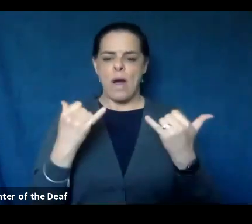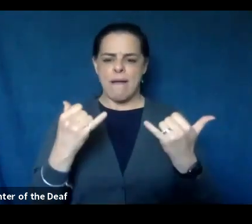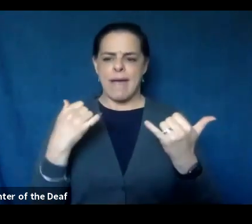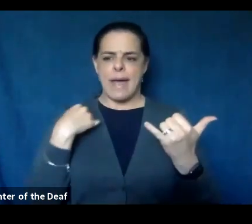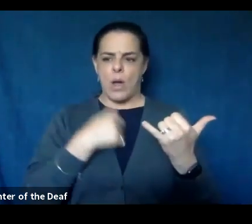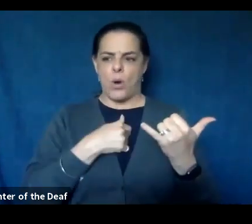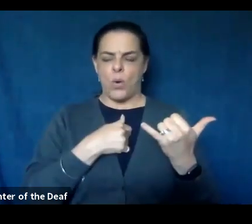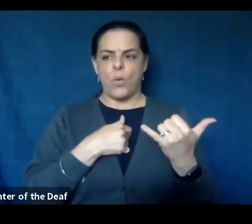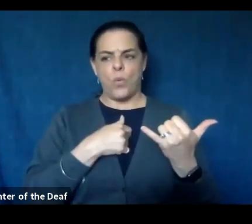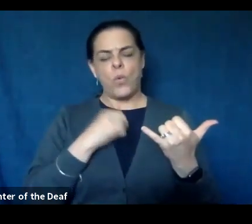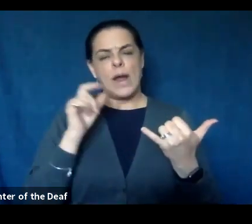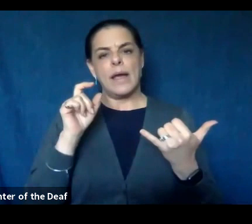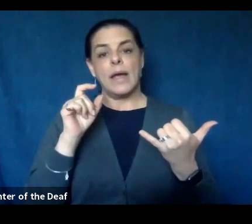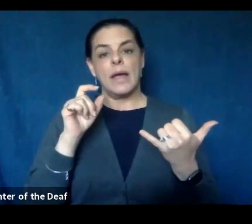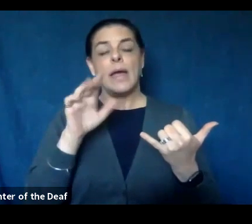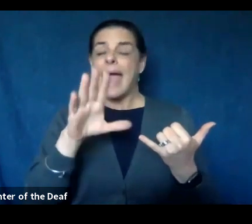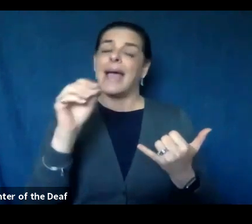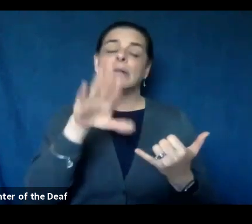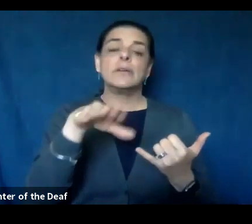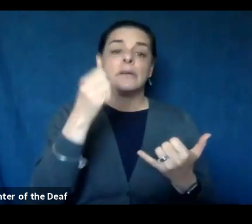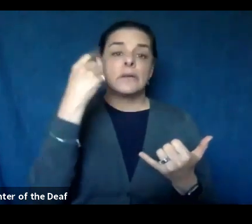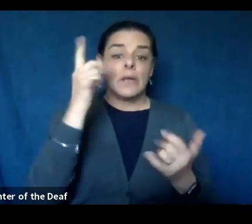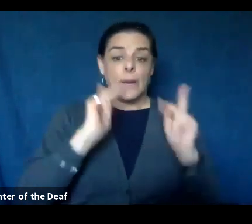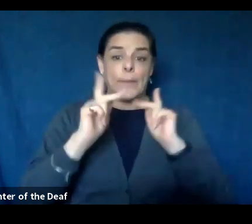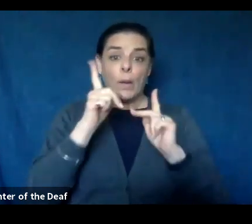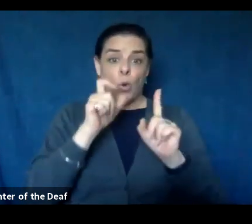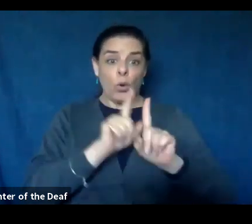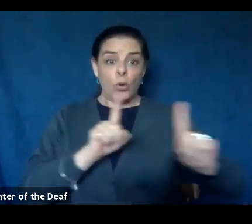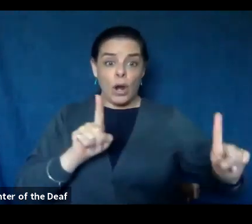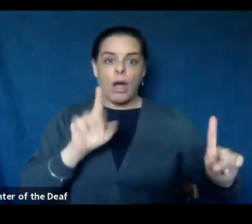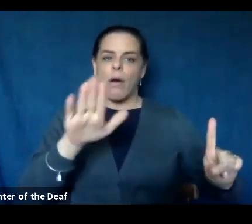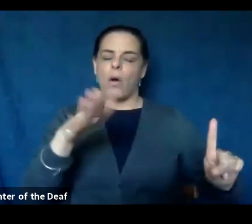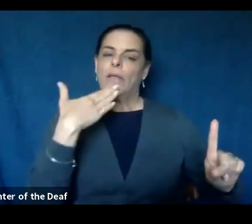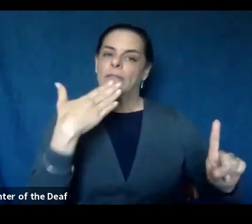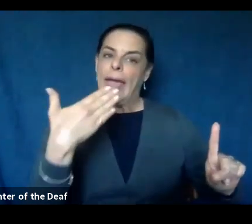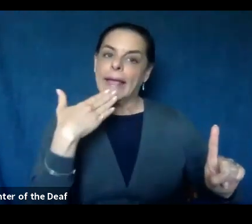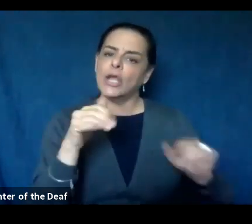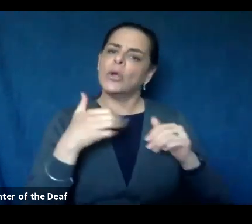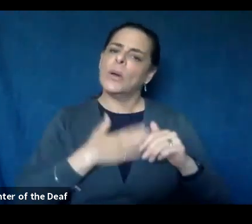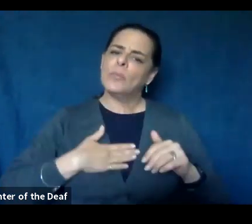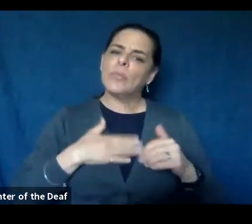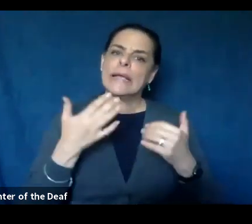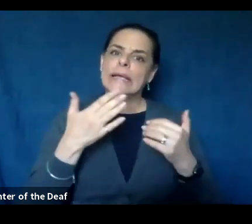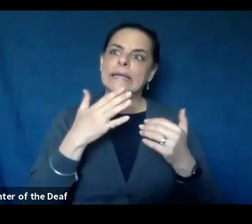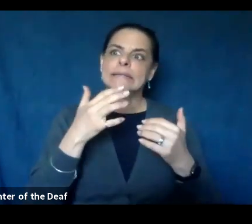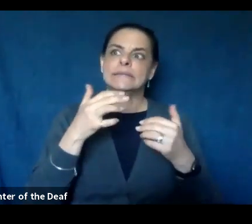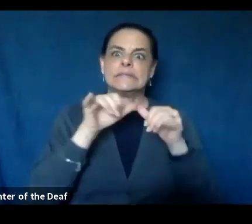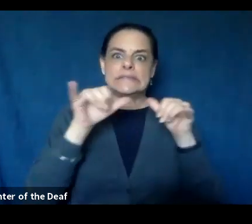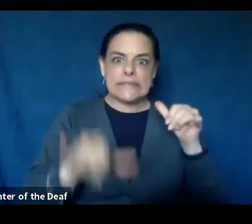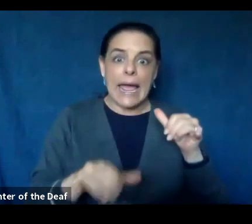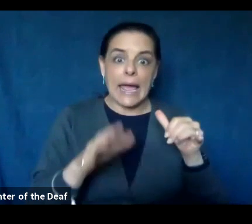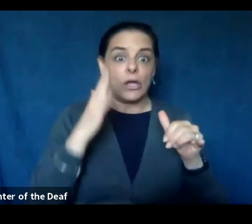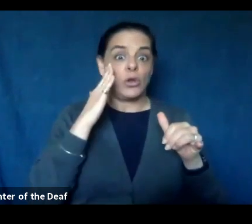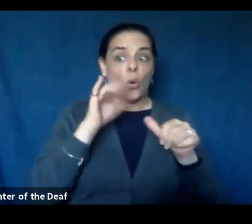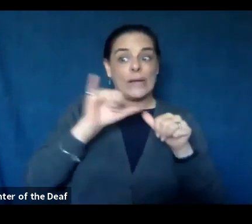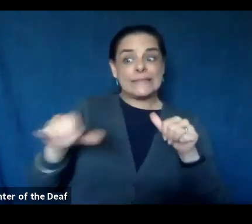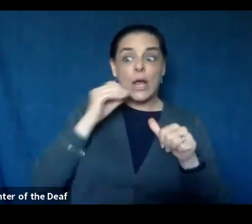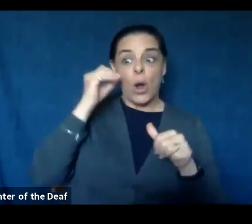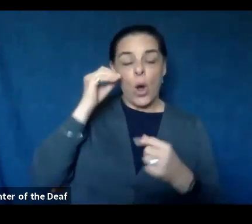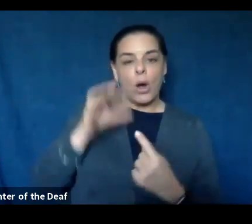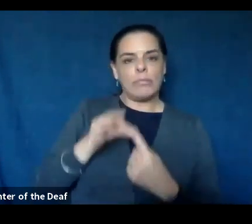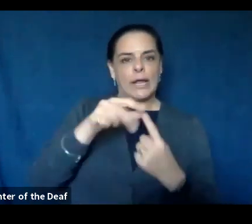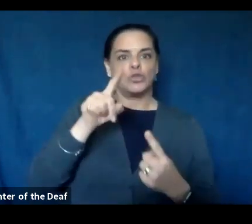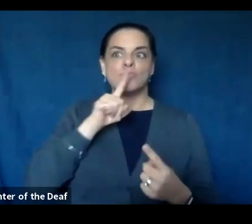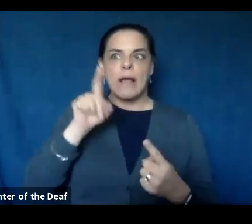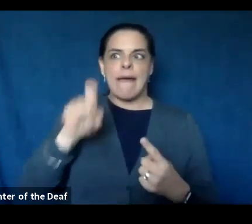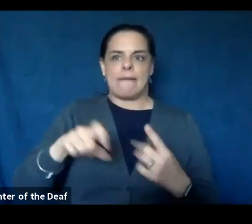and people that are doing it, we're so grateful for, and we encourage you to continue doing that. Commit ourselves to staying at home unless you have to go out, and making